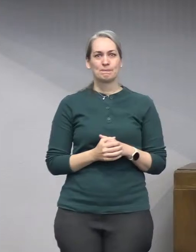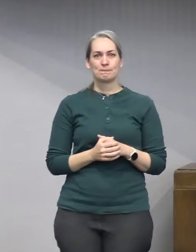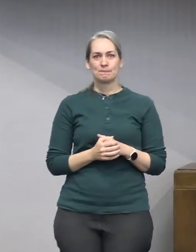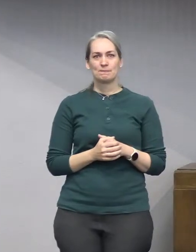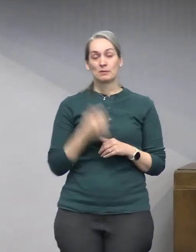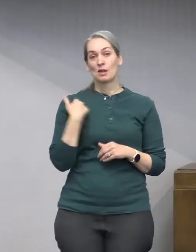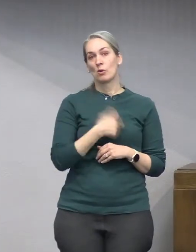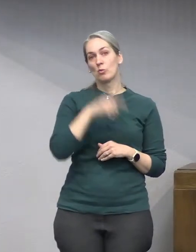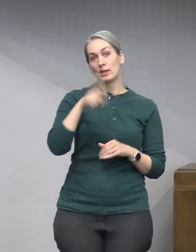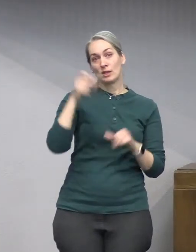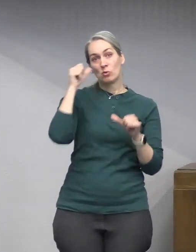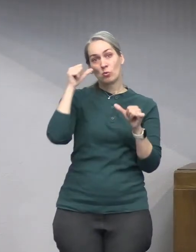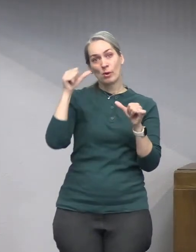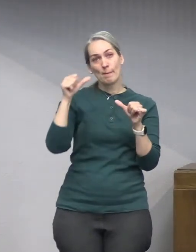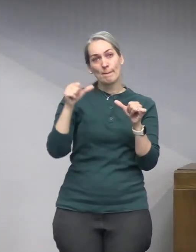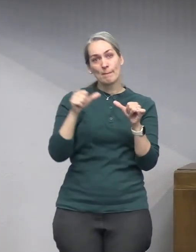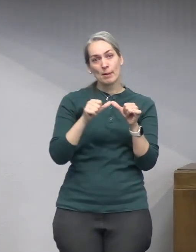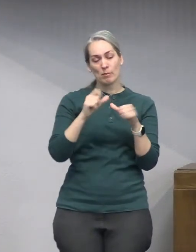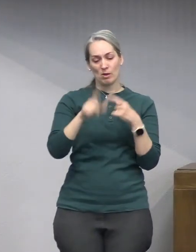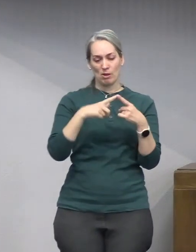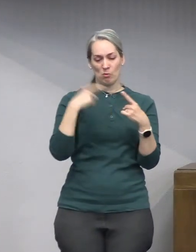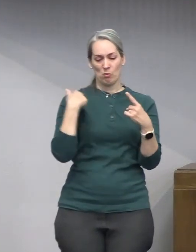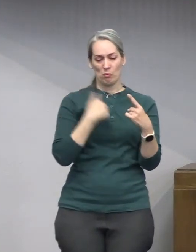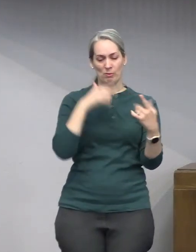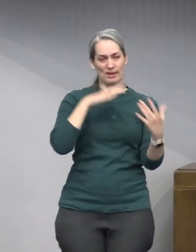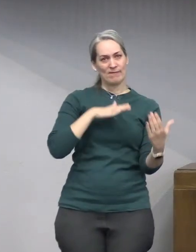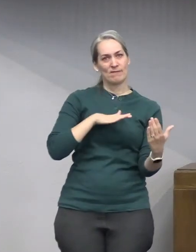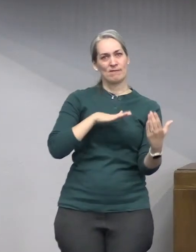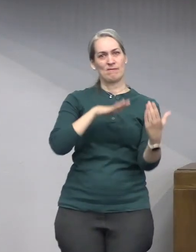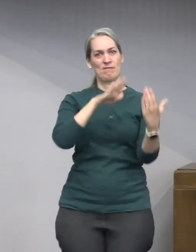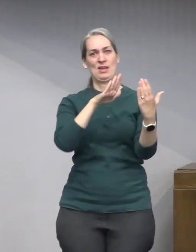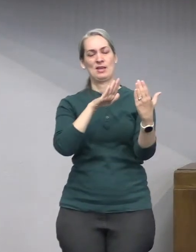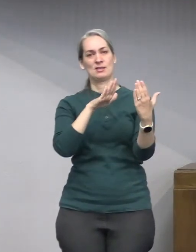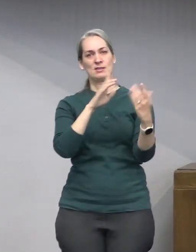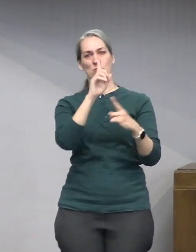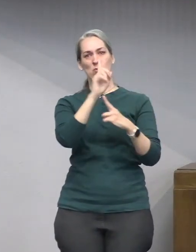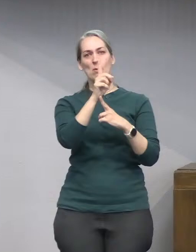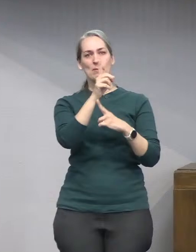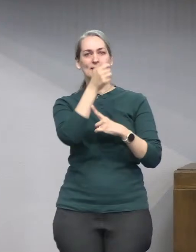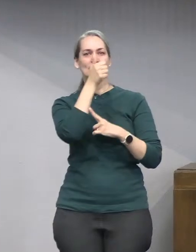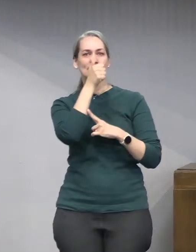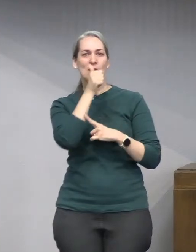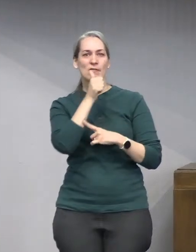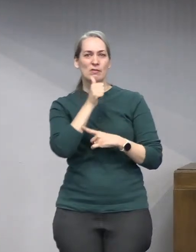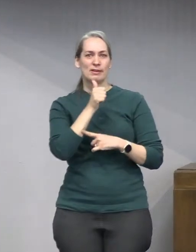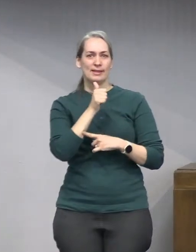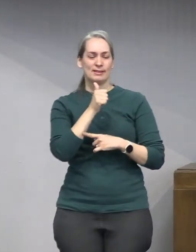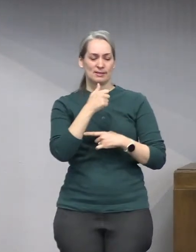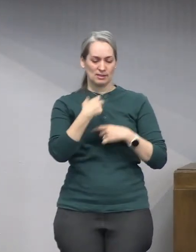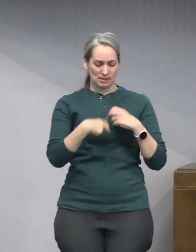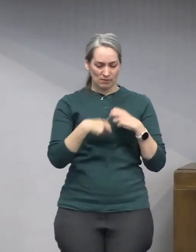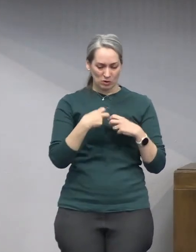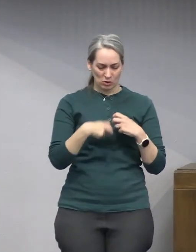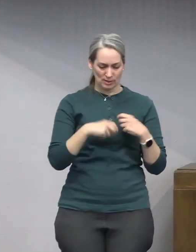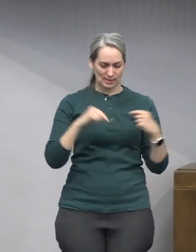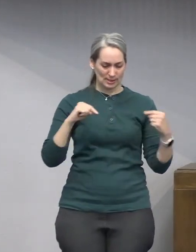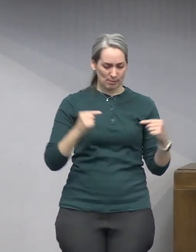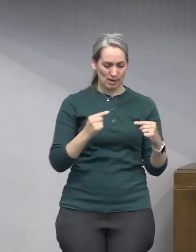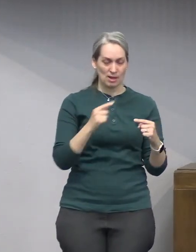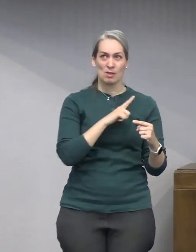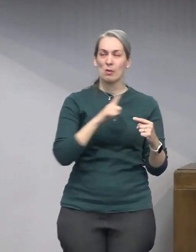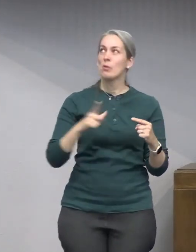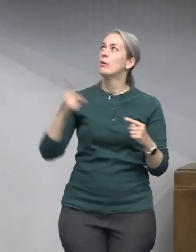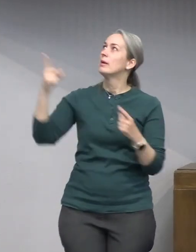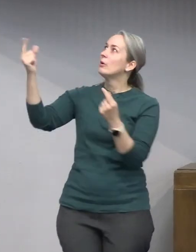We need to remember that when we face those moments of suffering and difficulty and pain, the Lord seeks to reach out